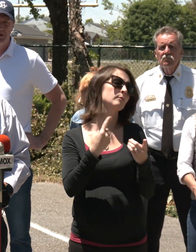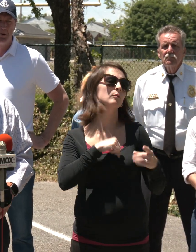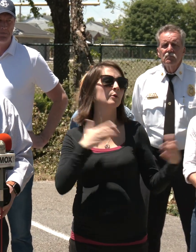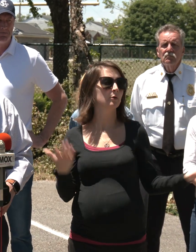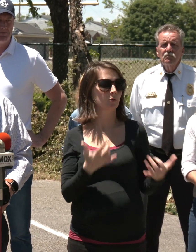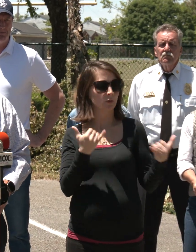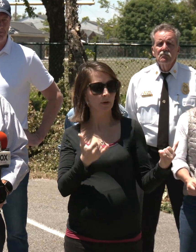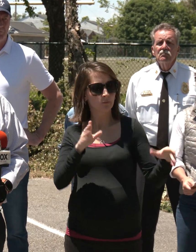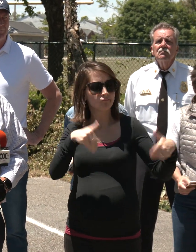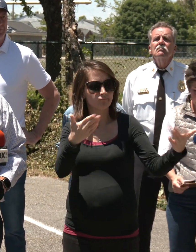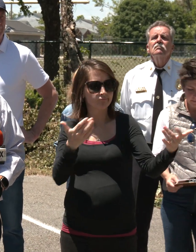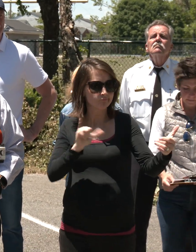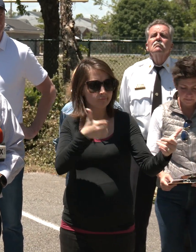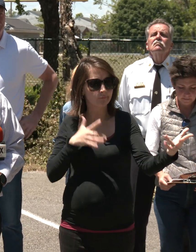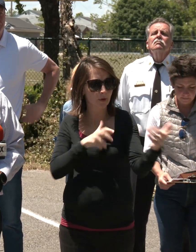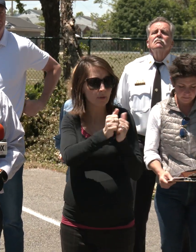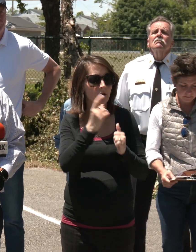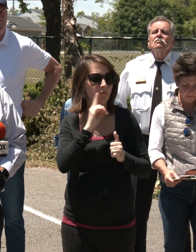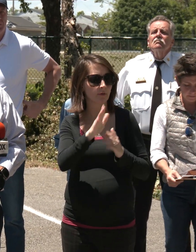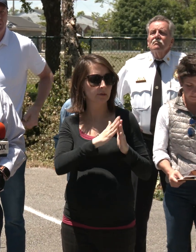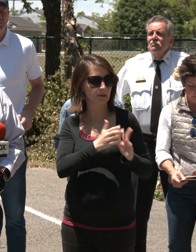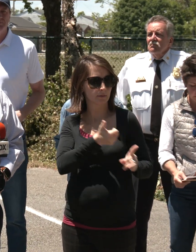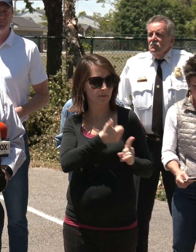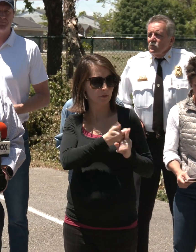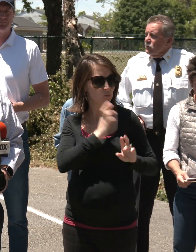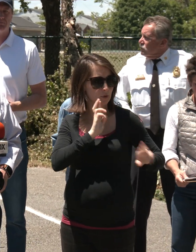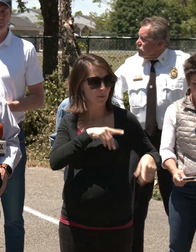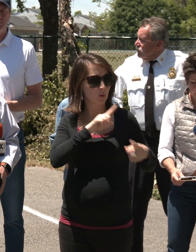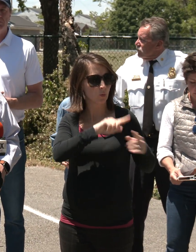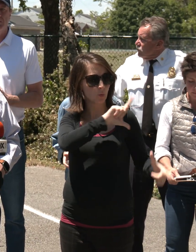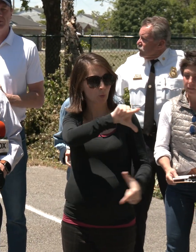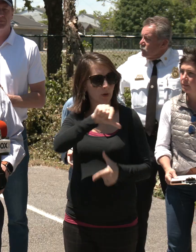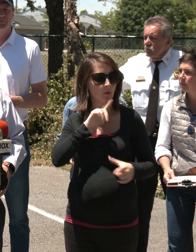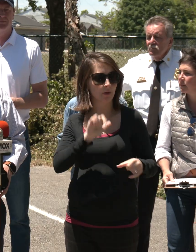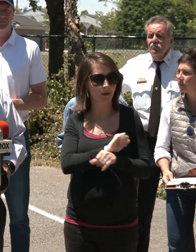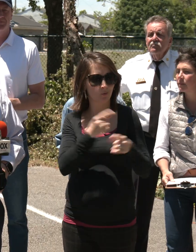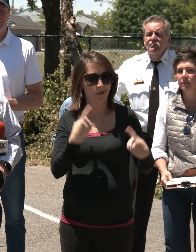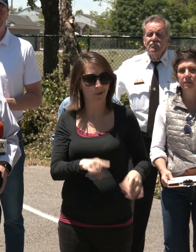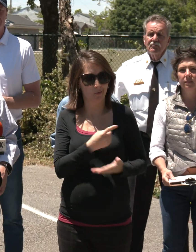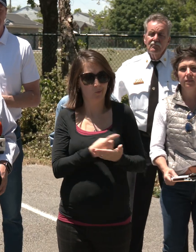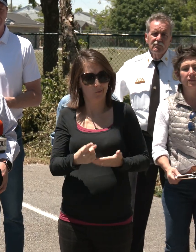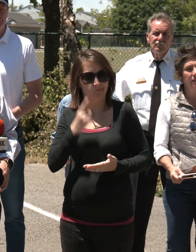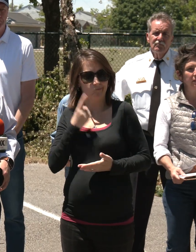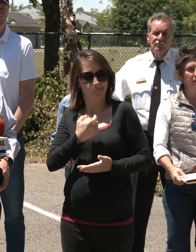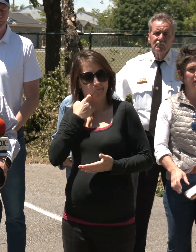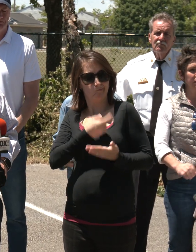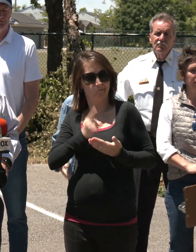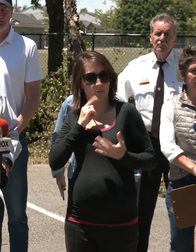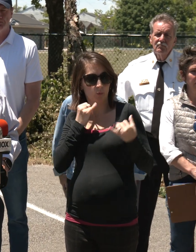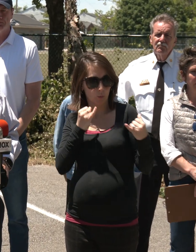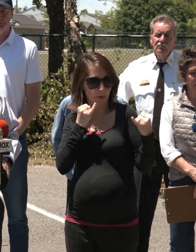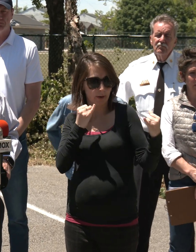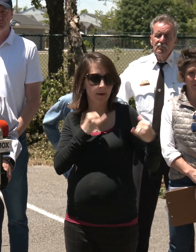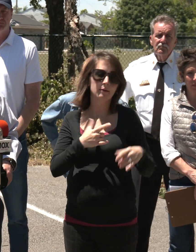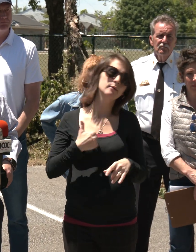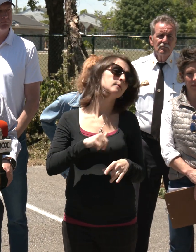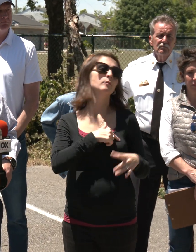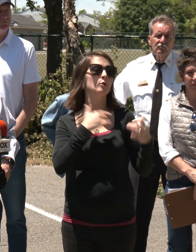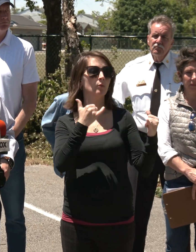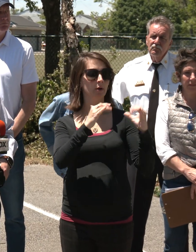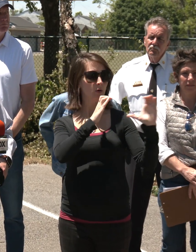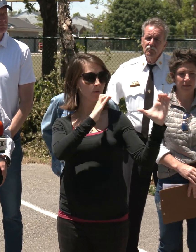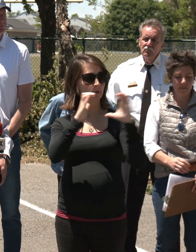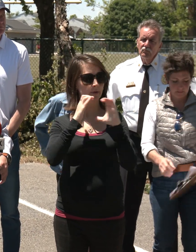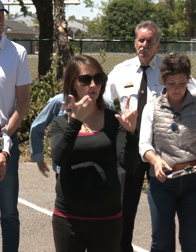another update on the city's response to the tornado that happened 1 week ago today. We are in